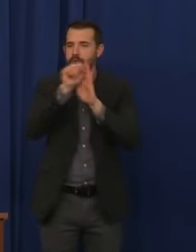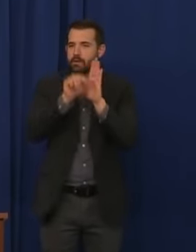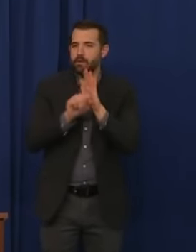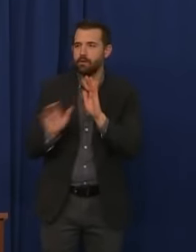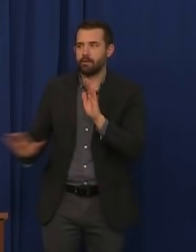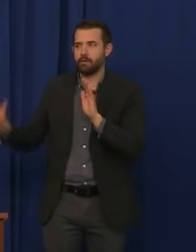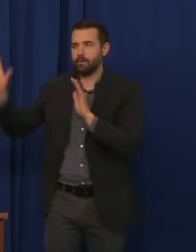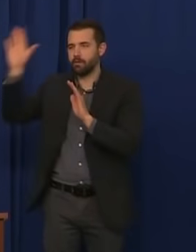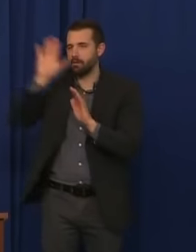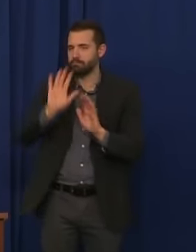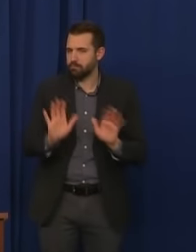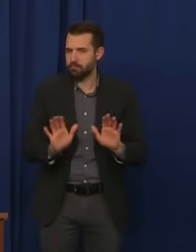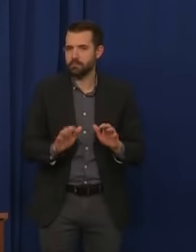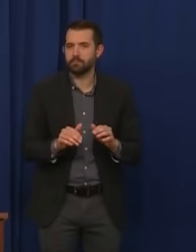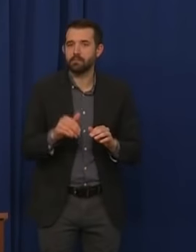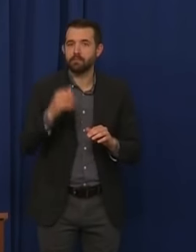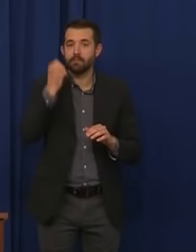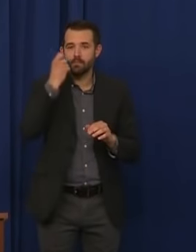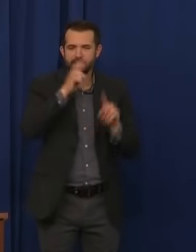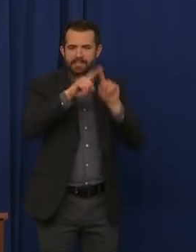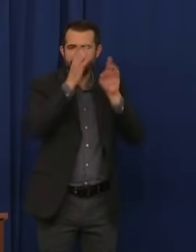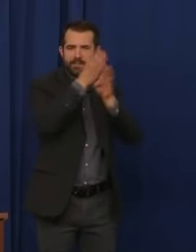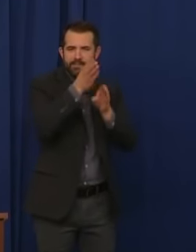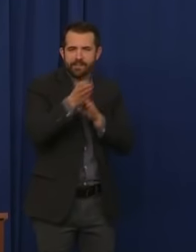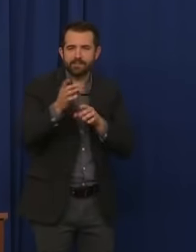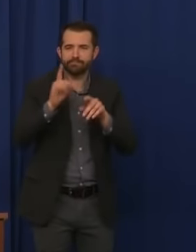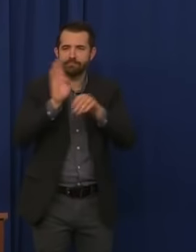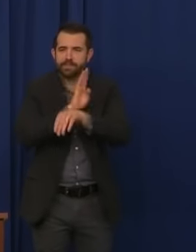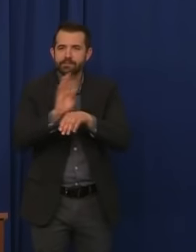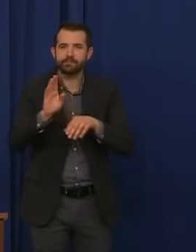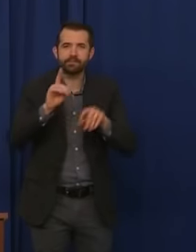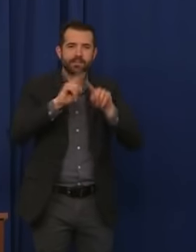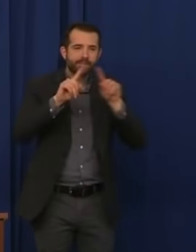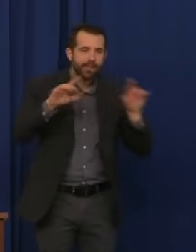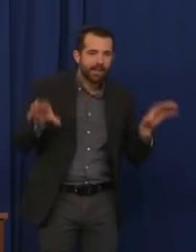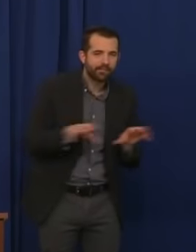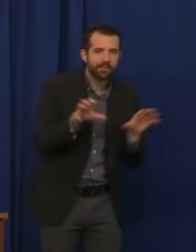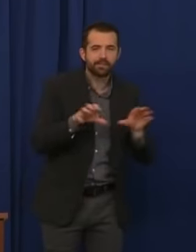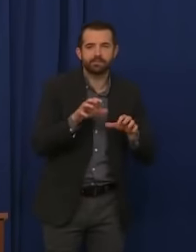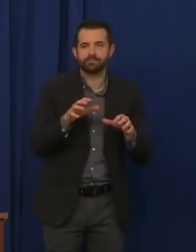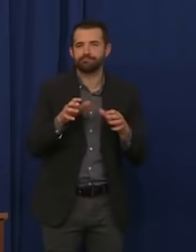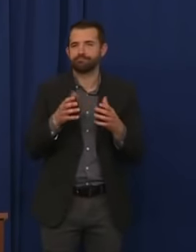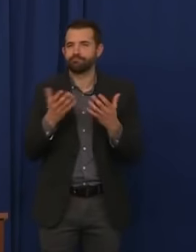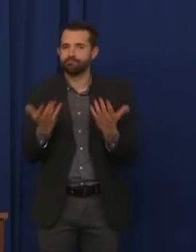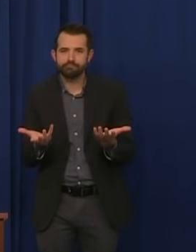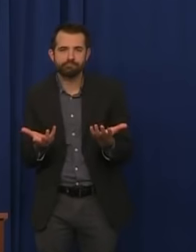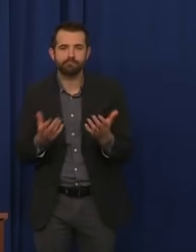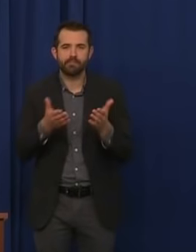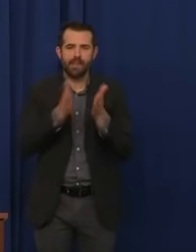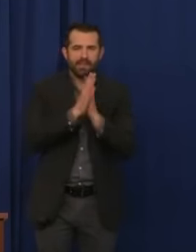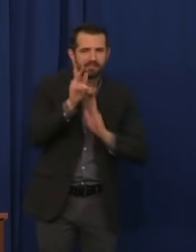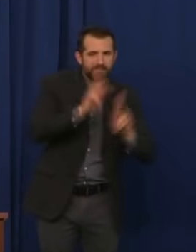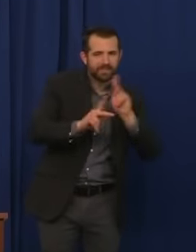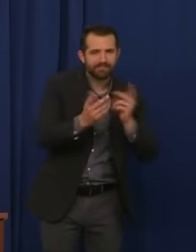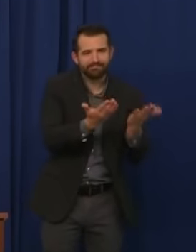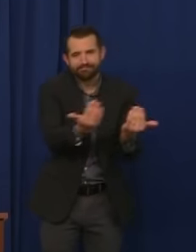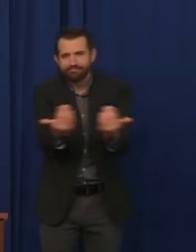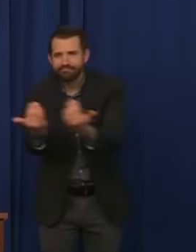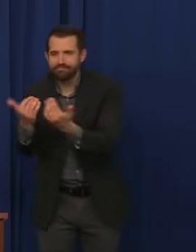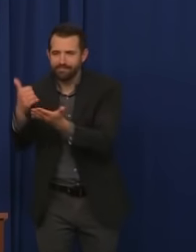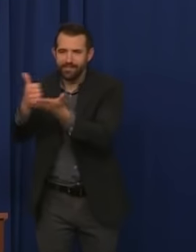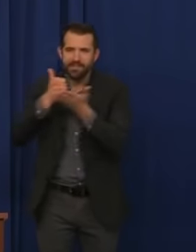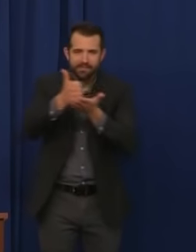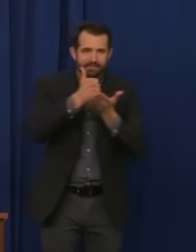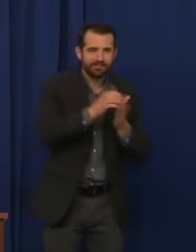England, but looking at different sectors and different activities and inviting people to help us develop ways where